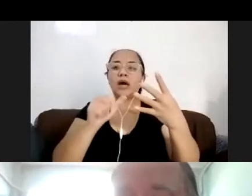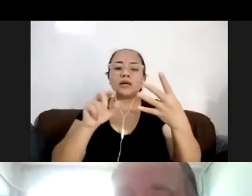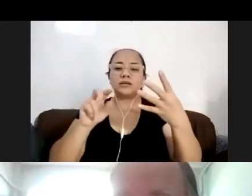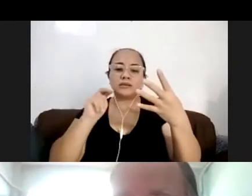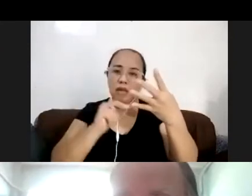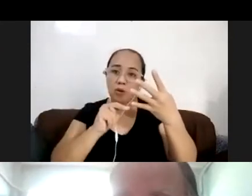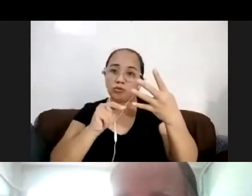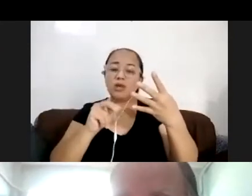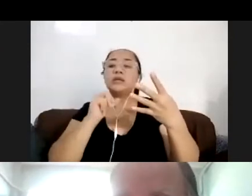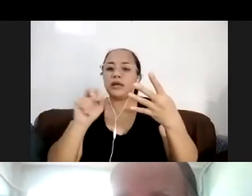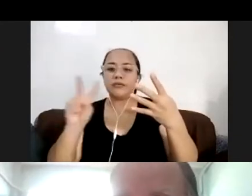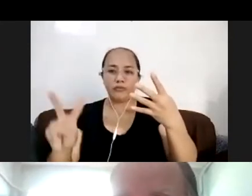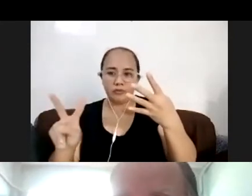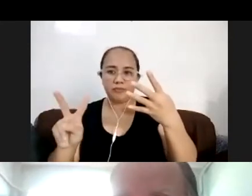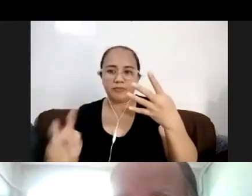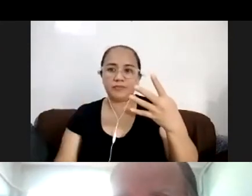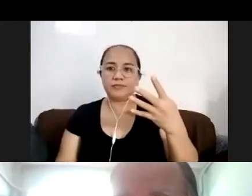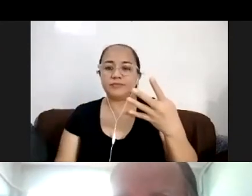phrase?